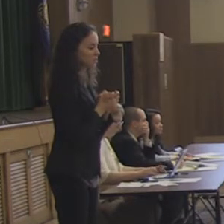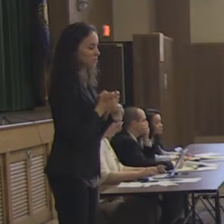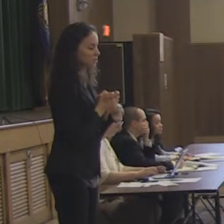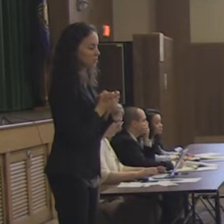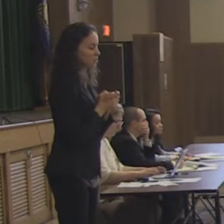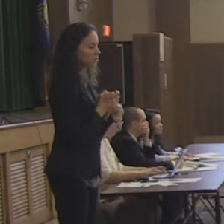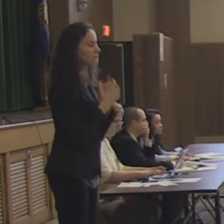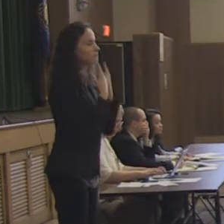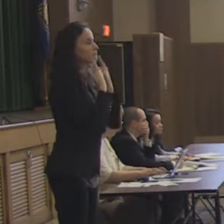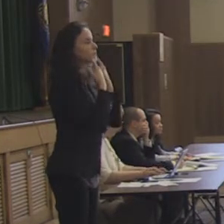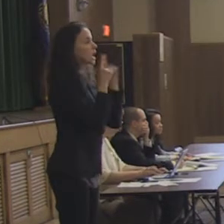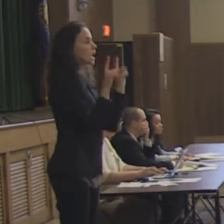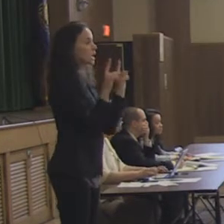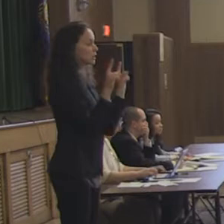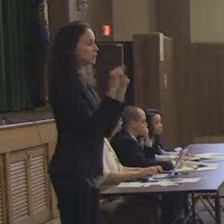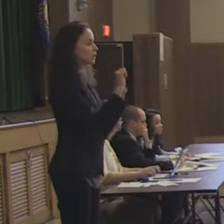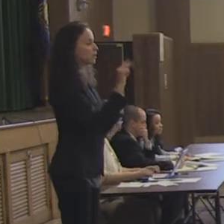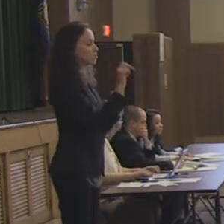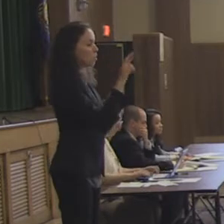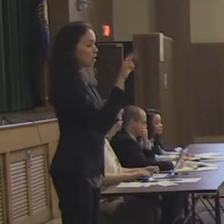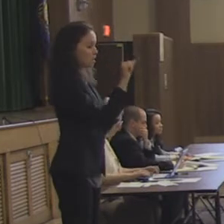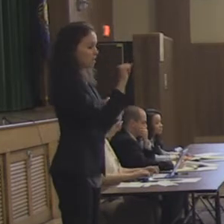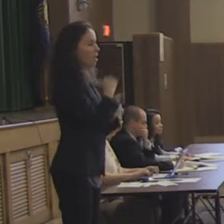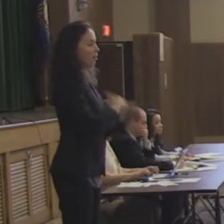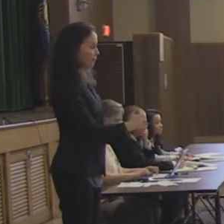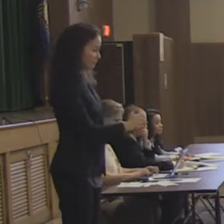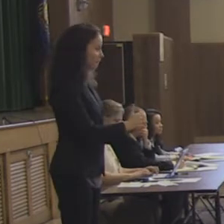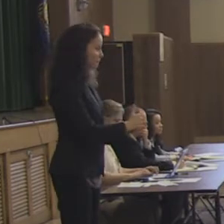We finally got him some help out in Aurora.